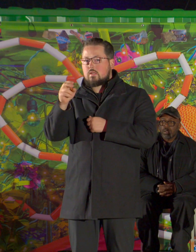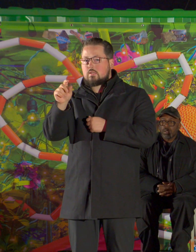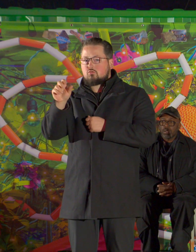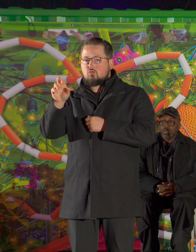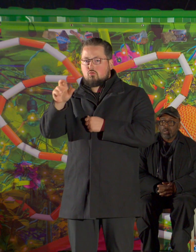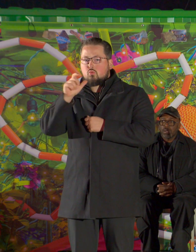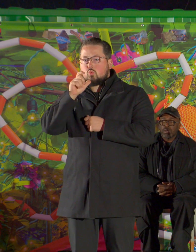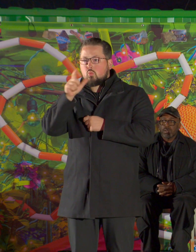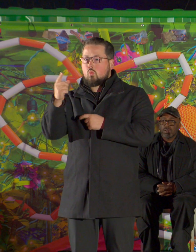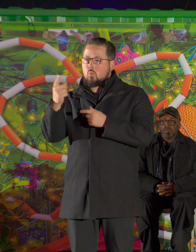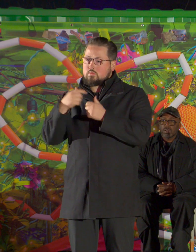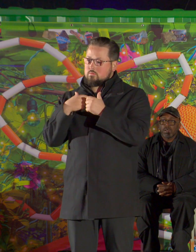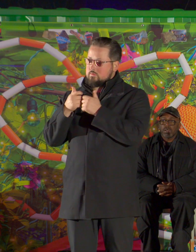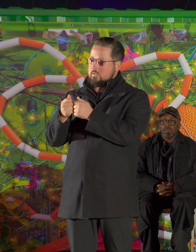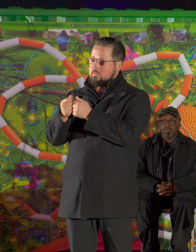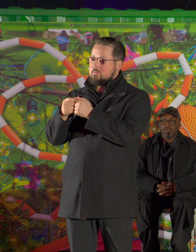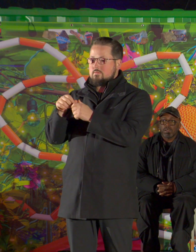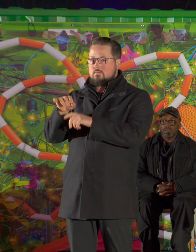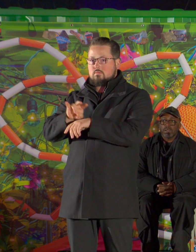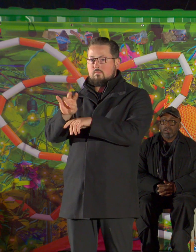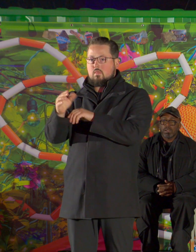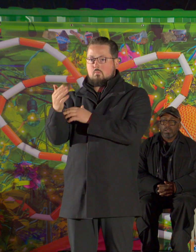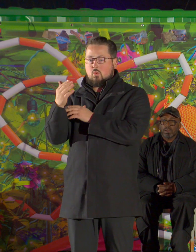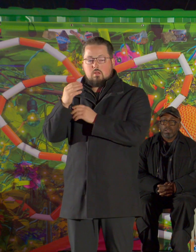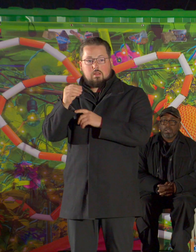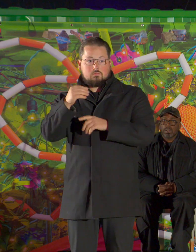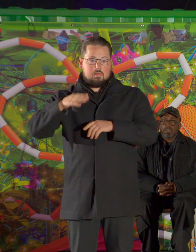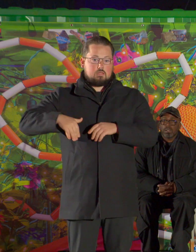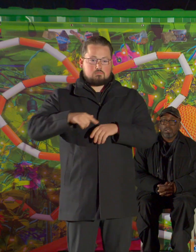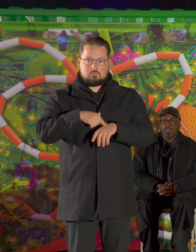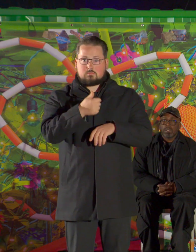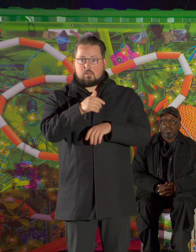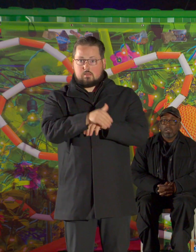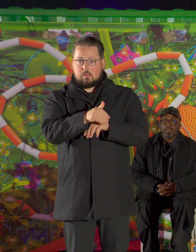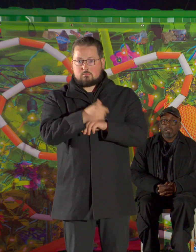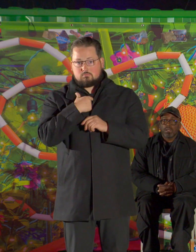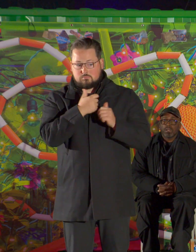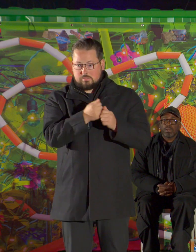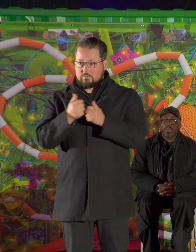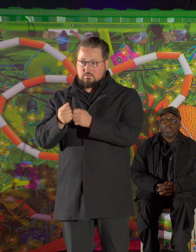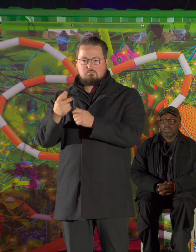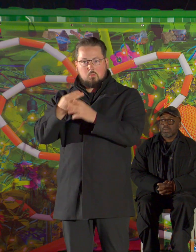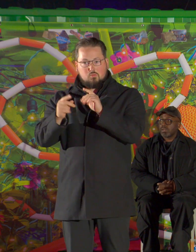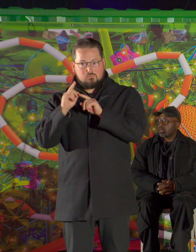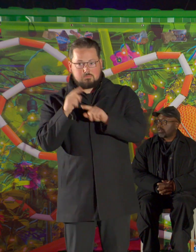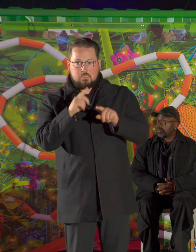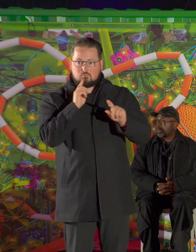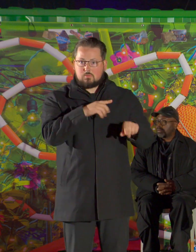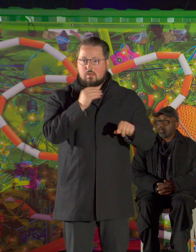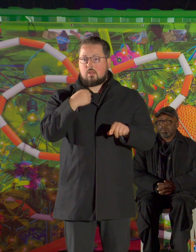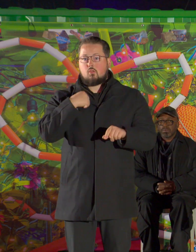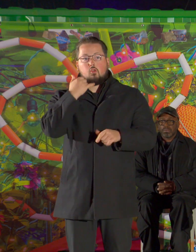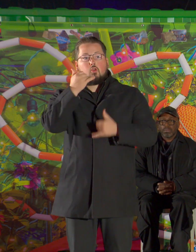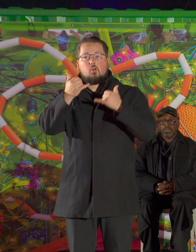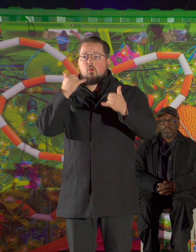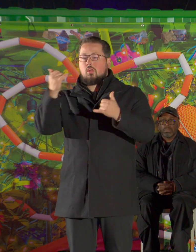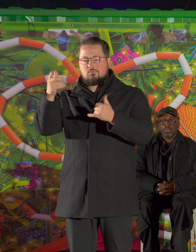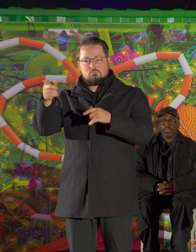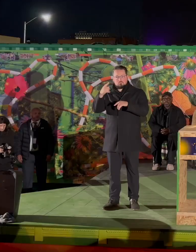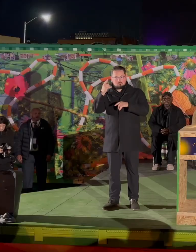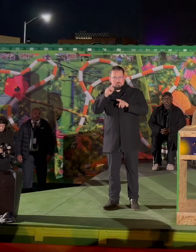every text, sometimes at 7 in the morning and as late as at 10 o'clock at night, and returned every phone call to jump in and